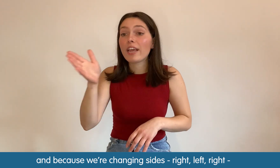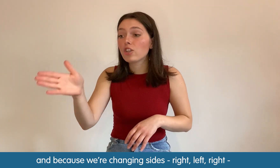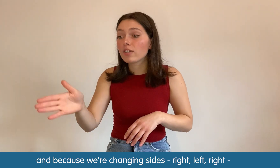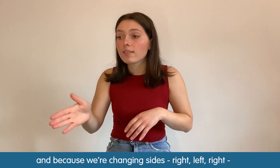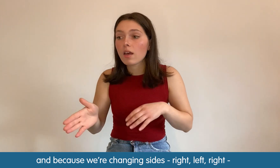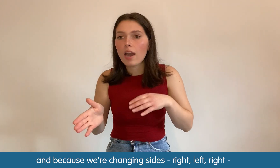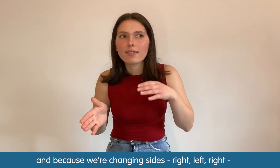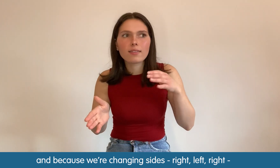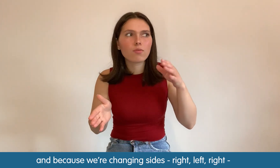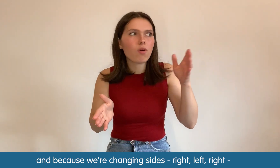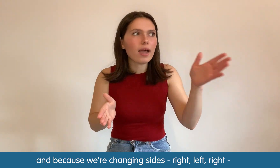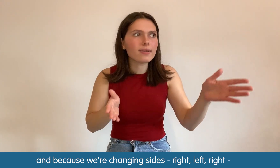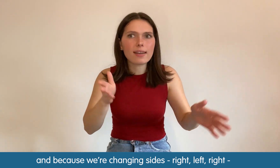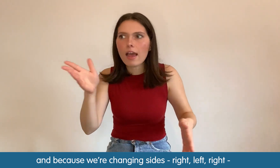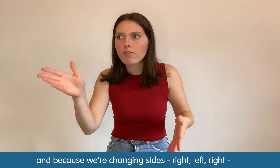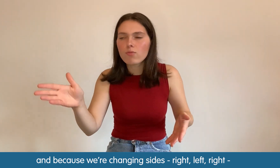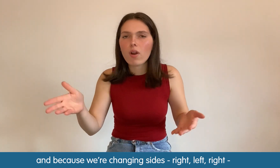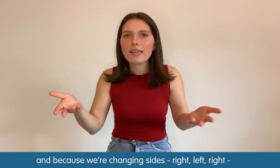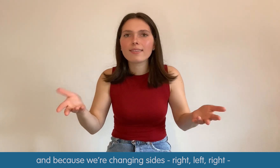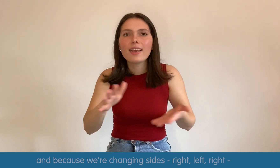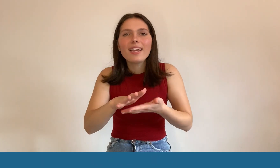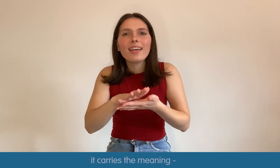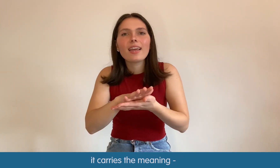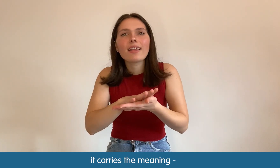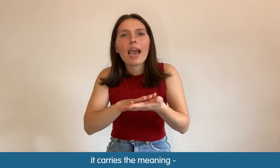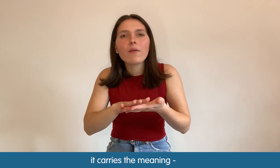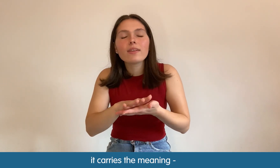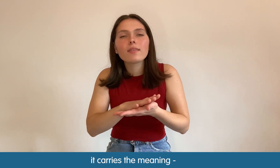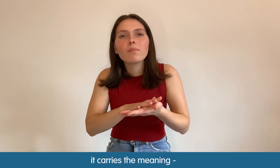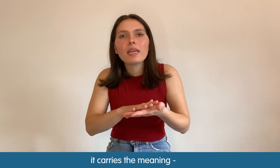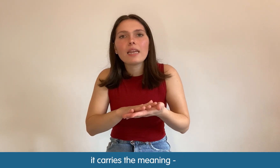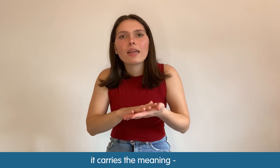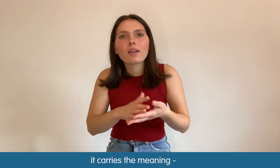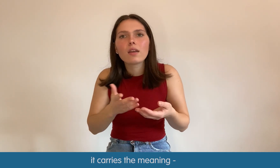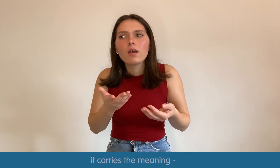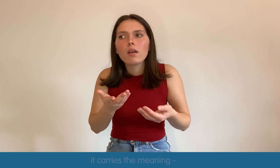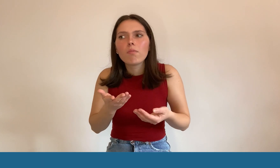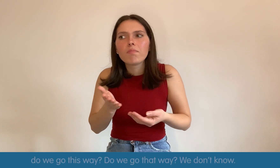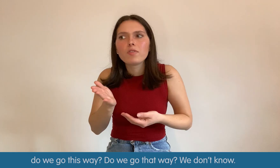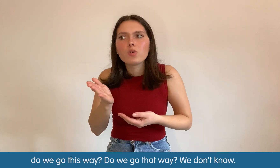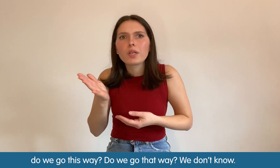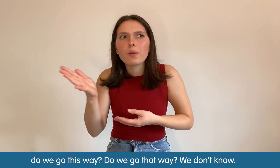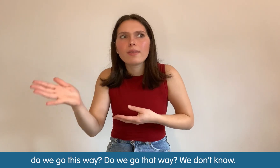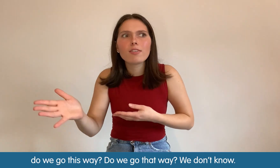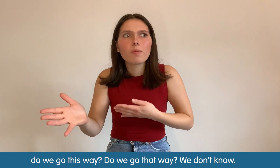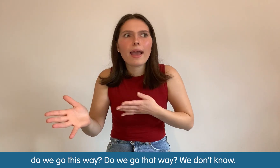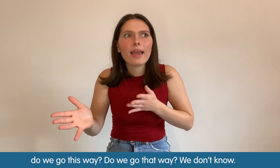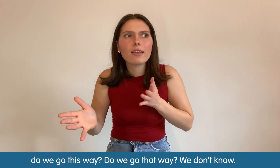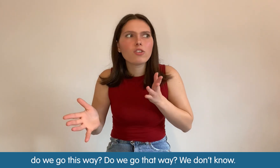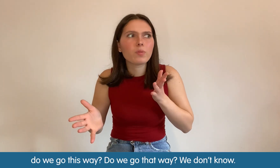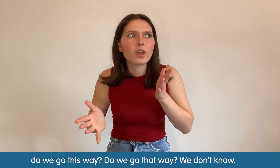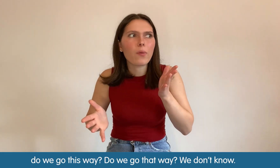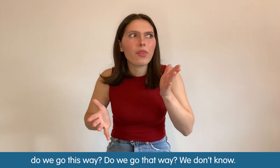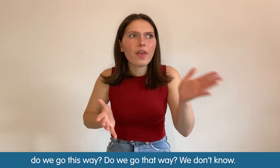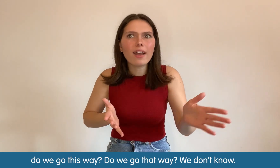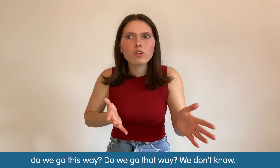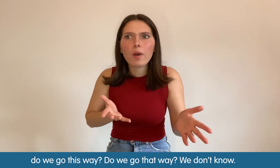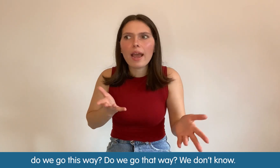changing sides, right, left, right, it carries the meaning. Do we go this way? Do we go that